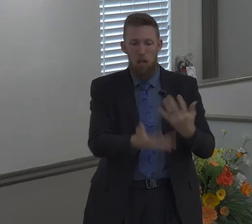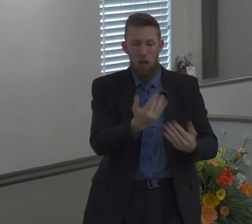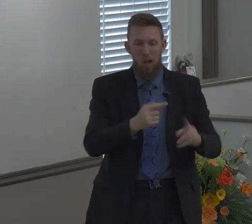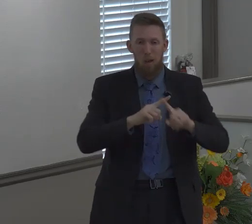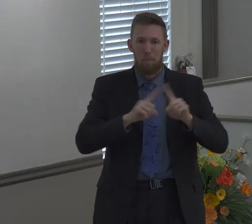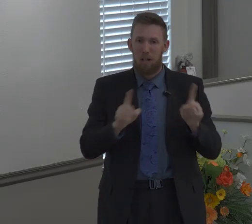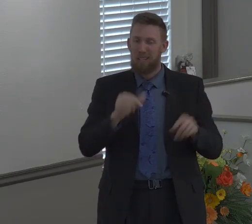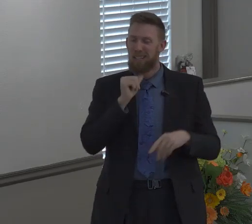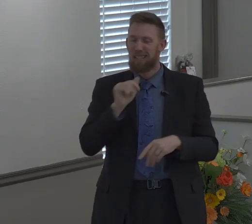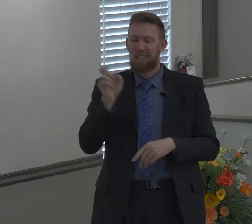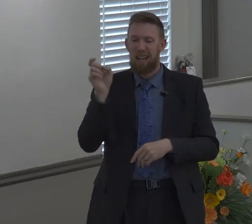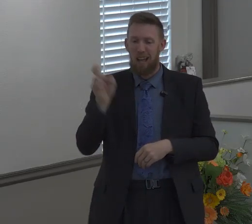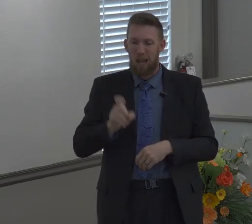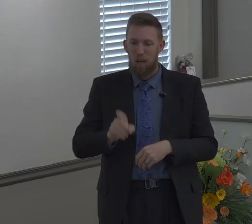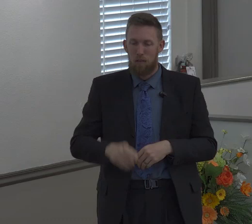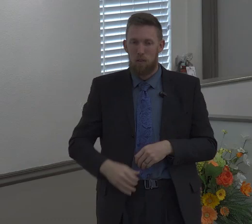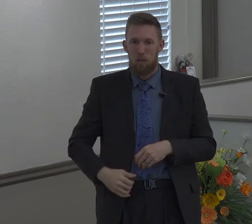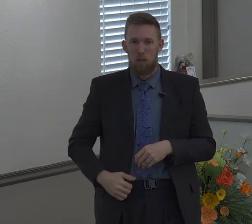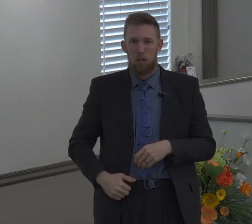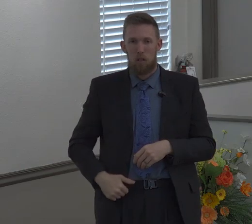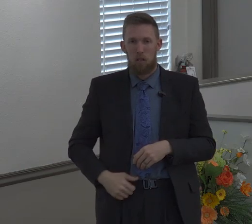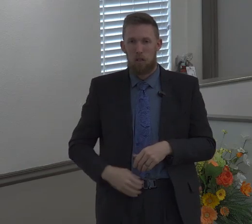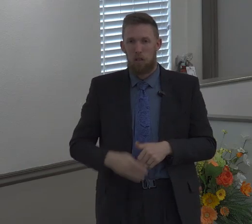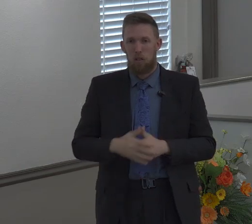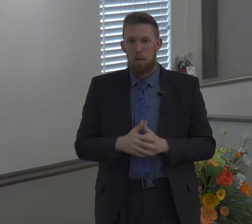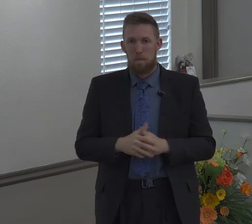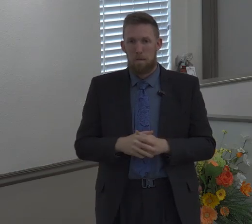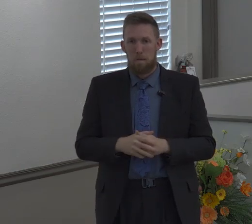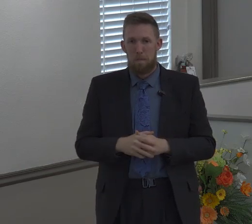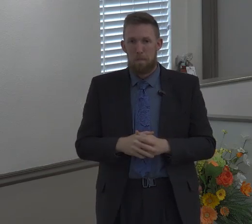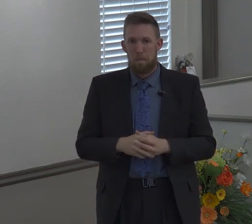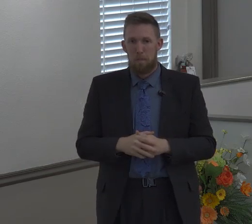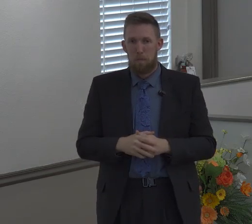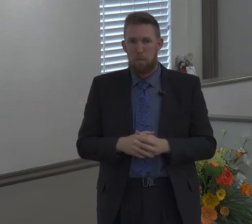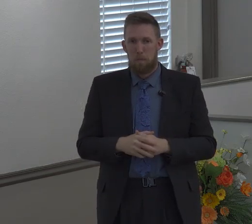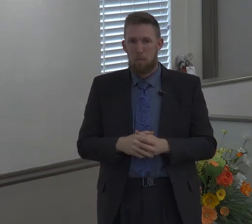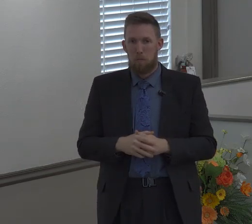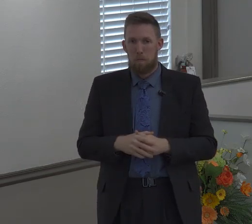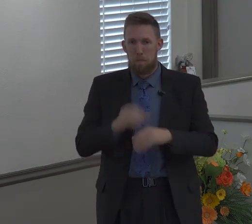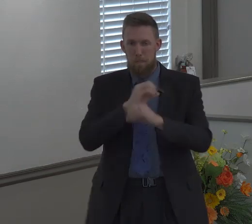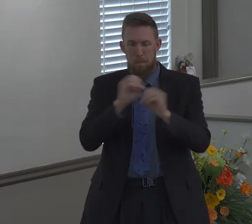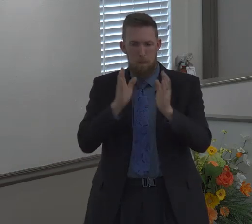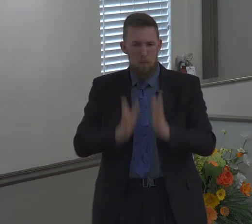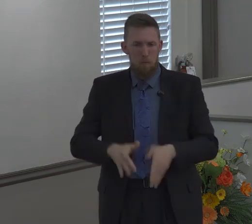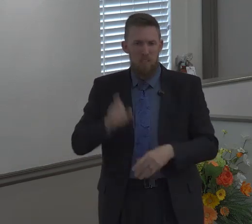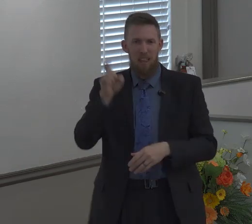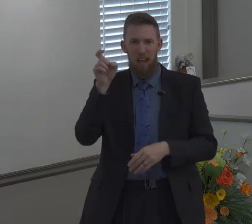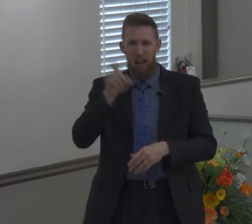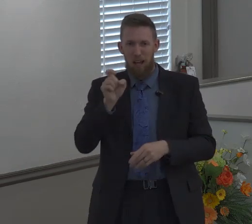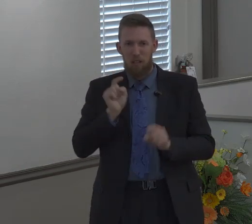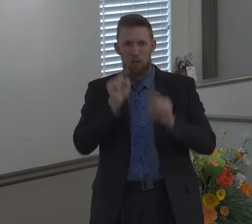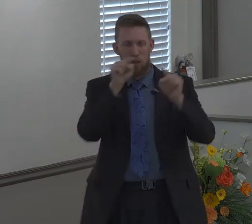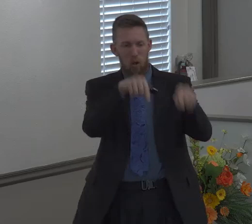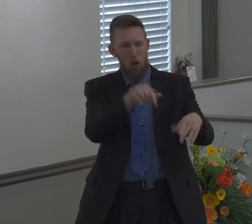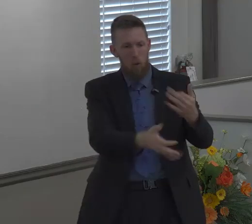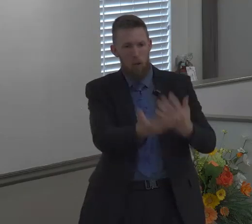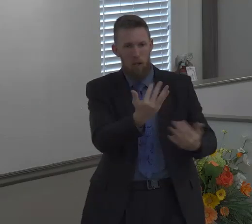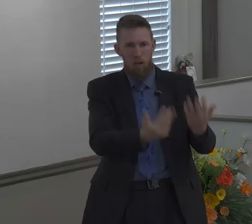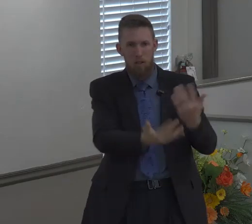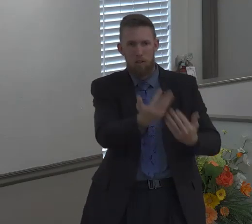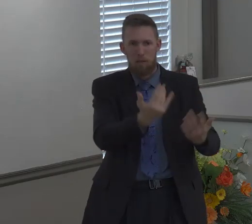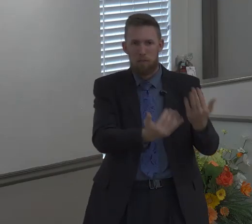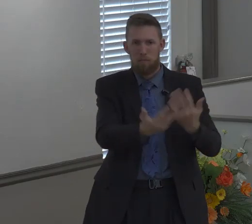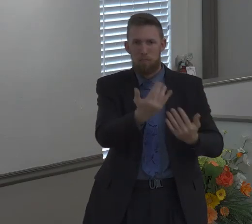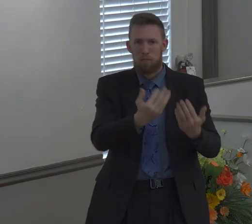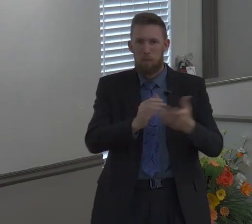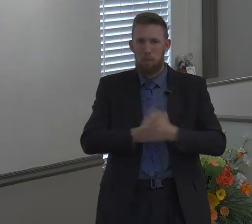But they didn't have to. And nobody has to. Because you can make a decision to